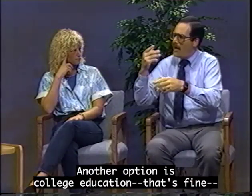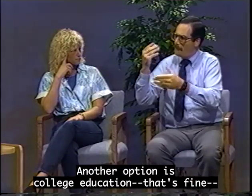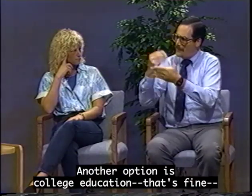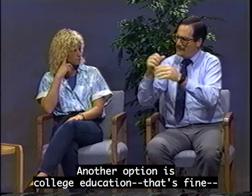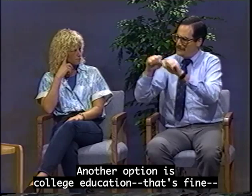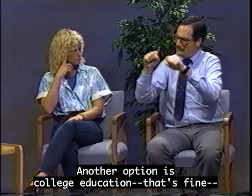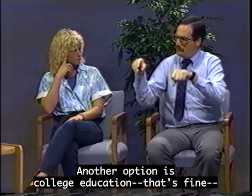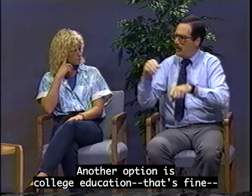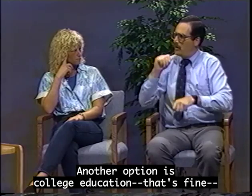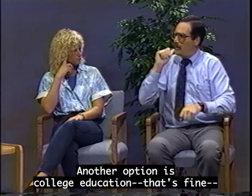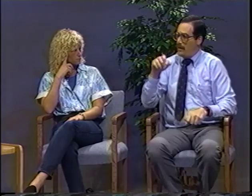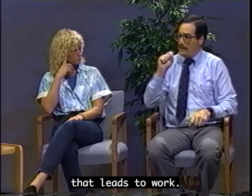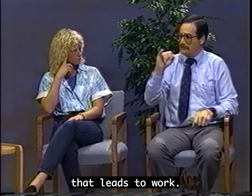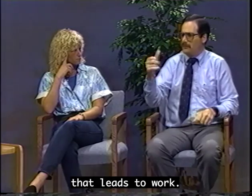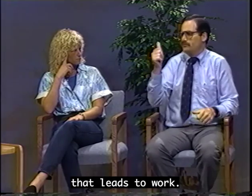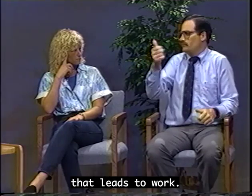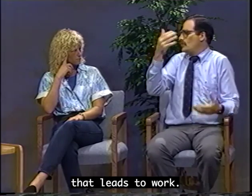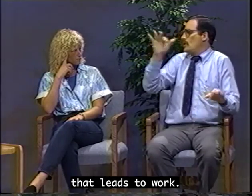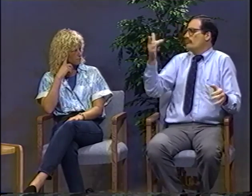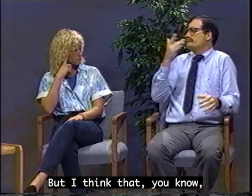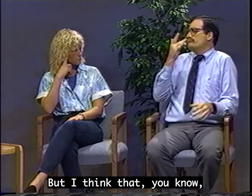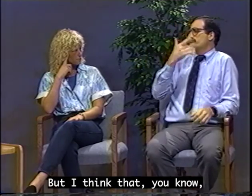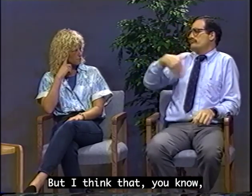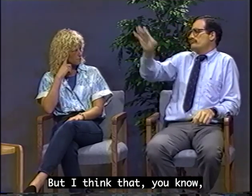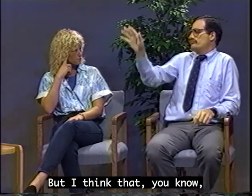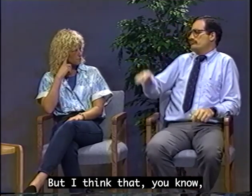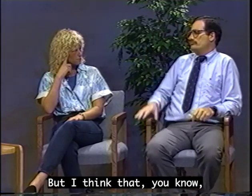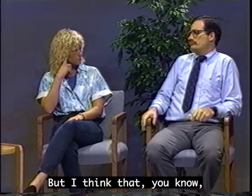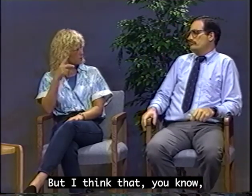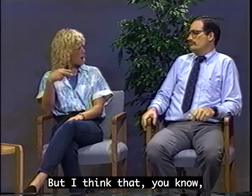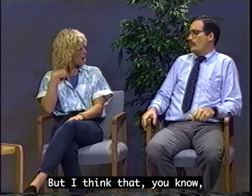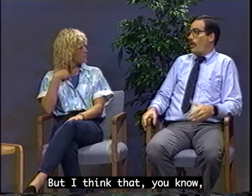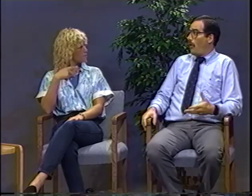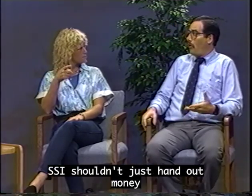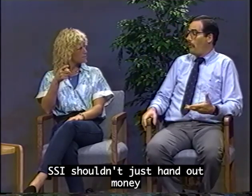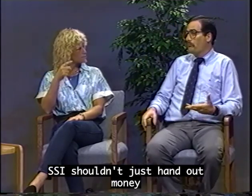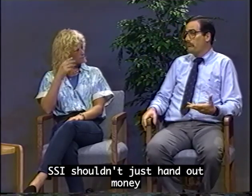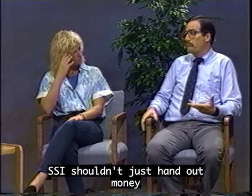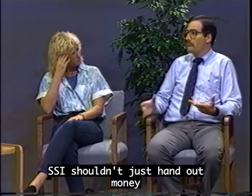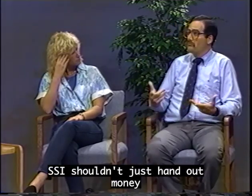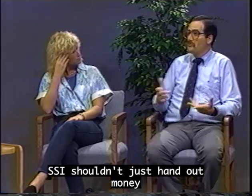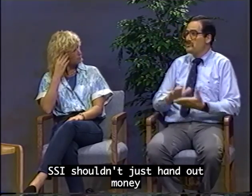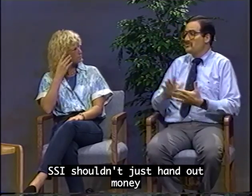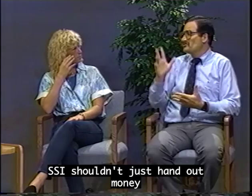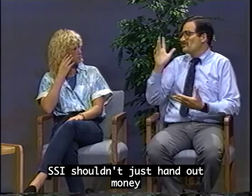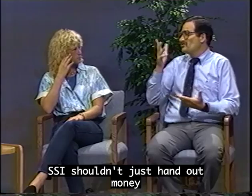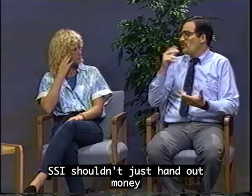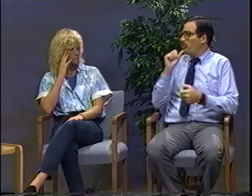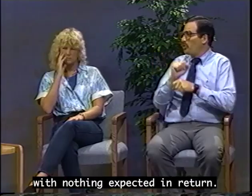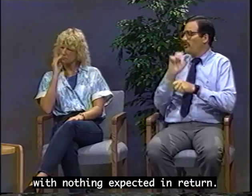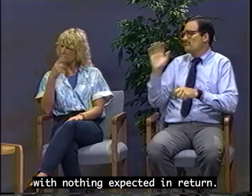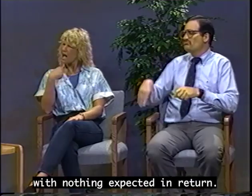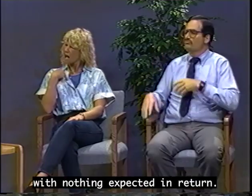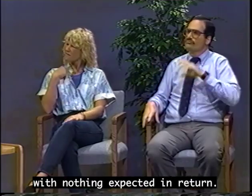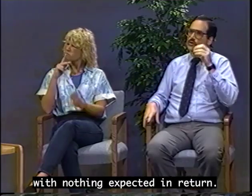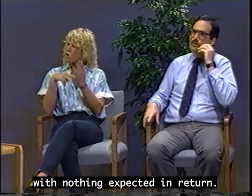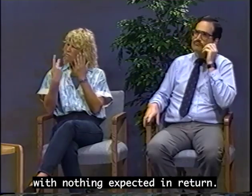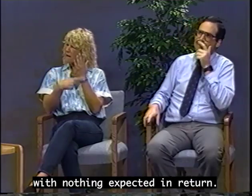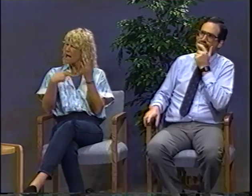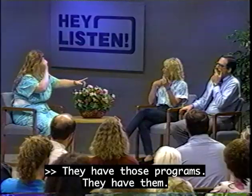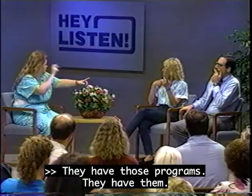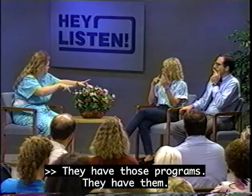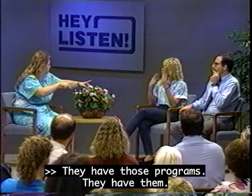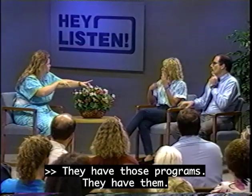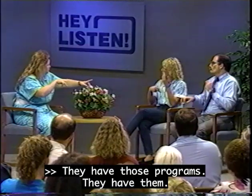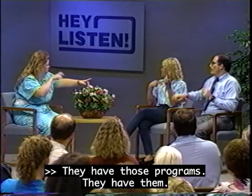is college education. That's fine. That leads to work. But I think that, you know, SSI shouldn't just hand out money with nothing expected